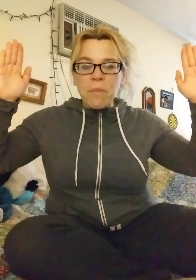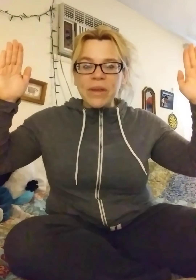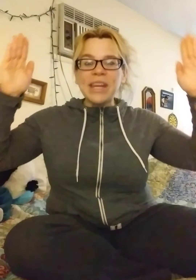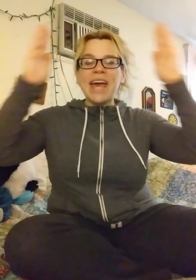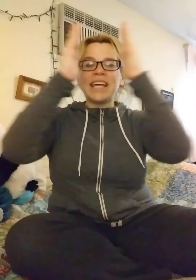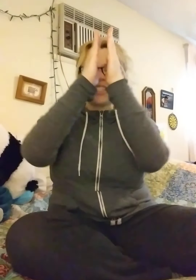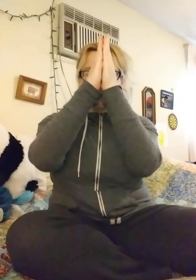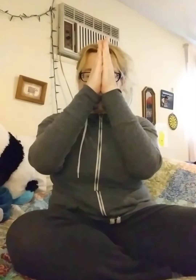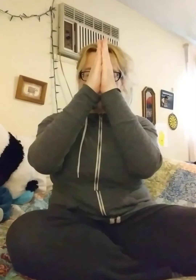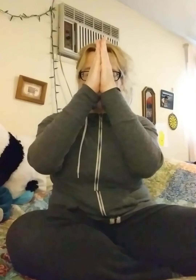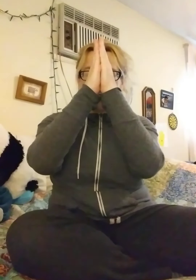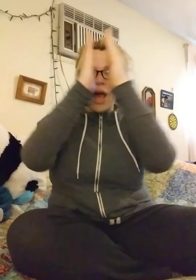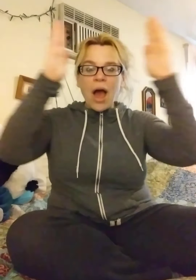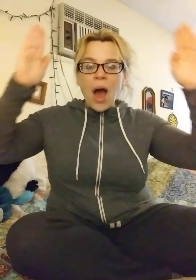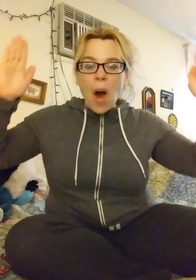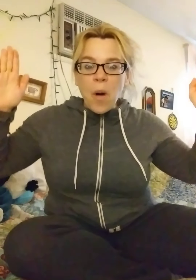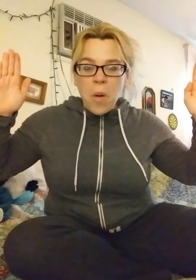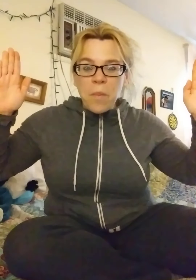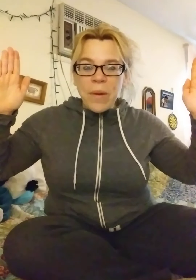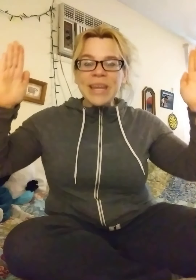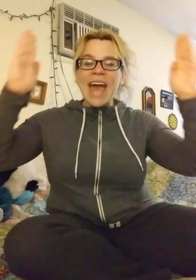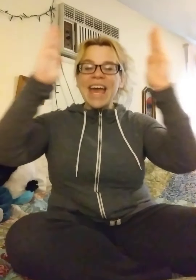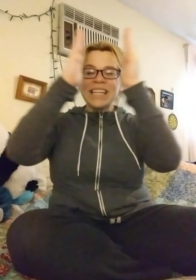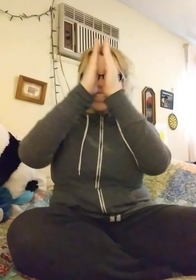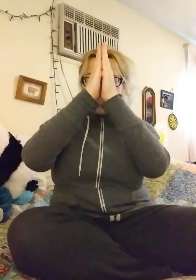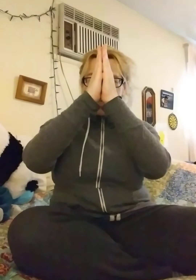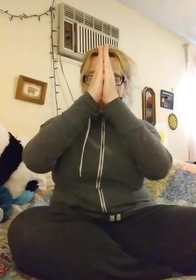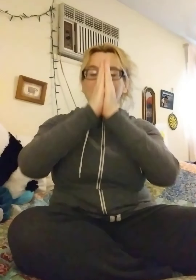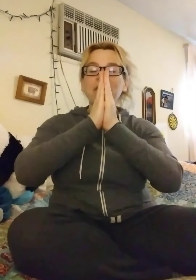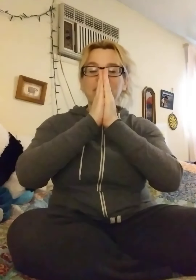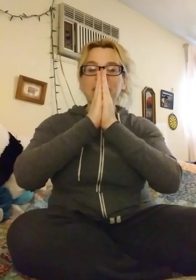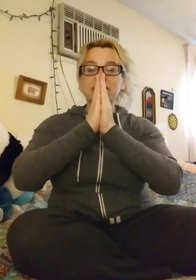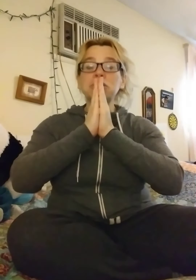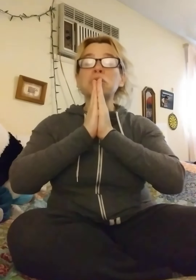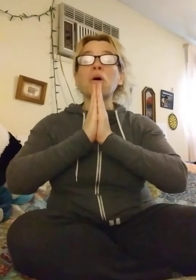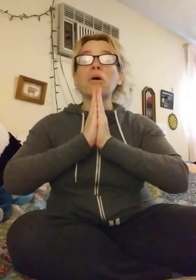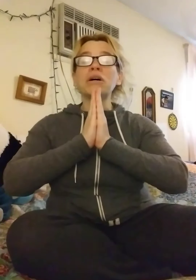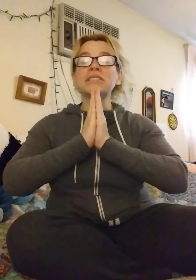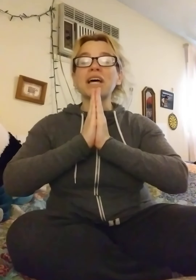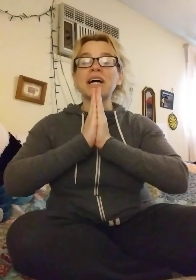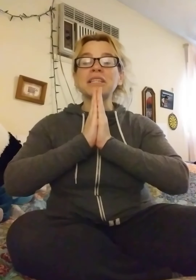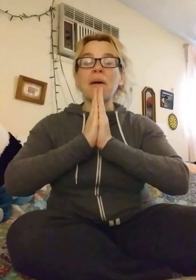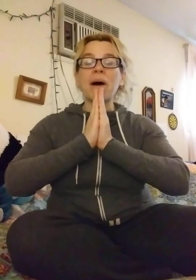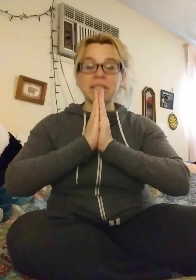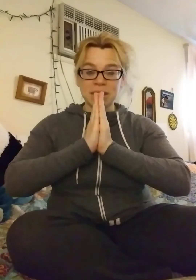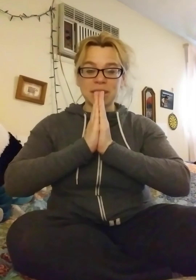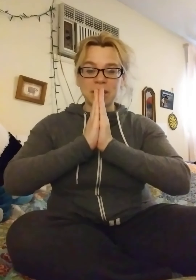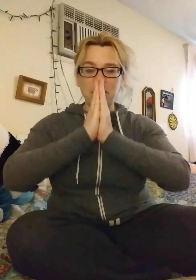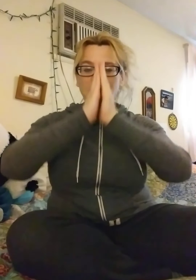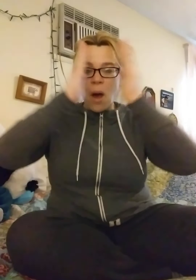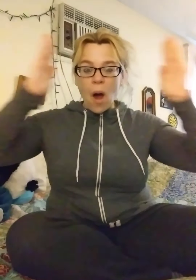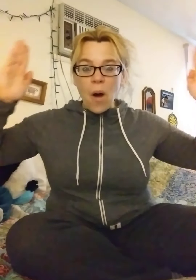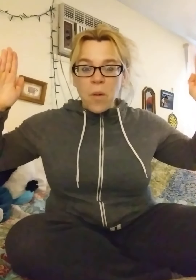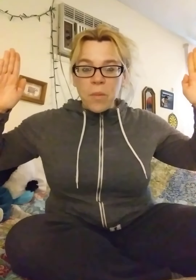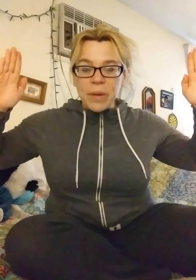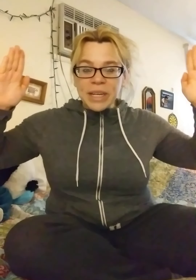open and shut, open and shut. The doors on the bus go open